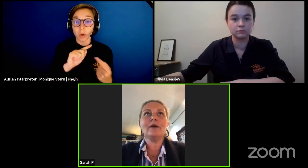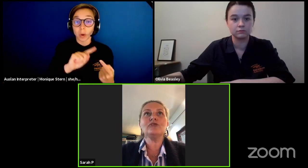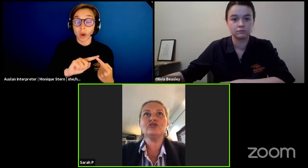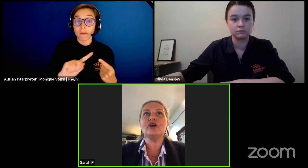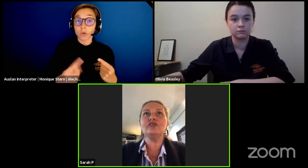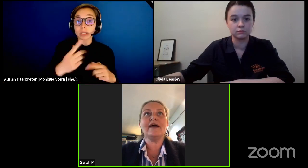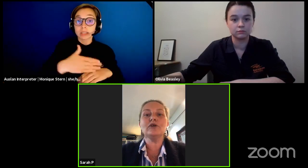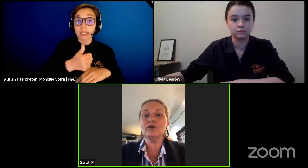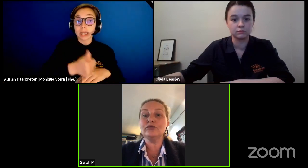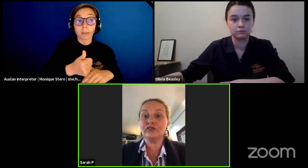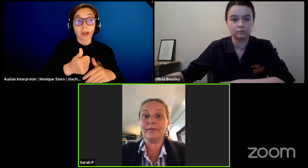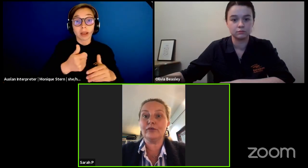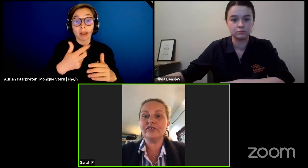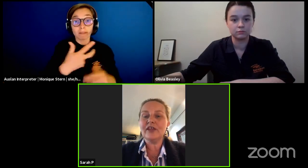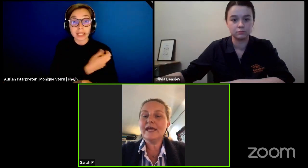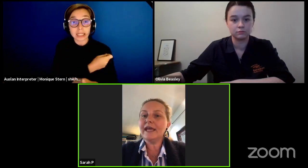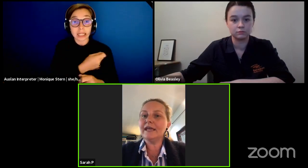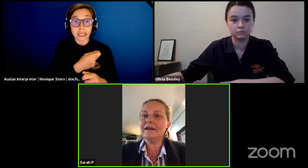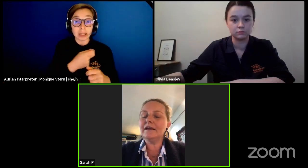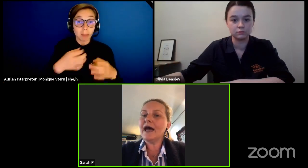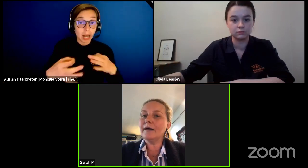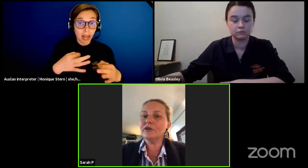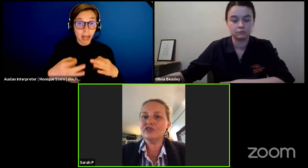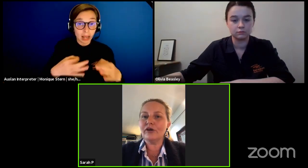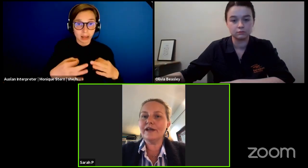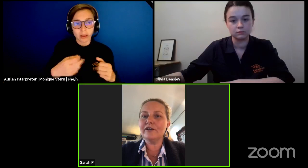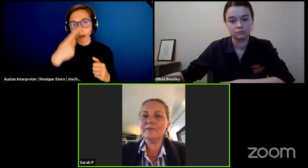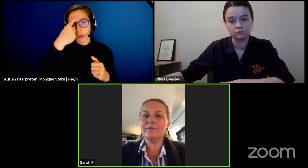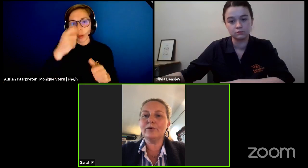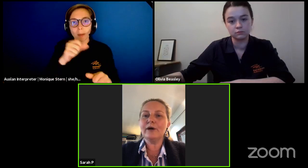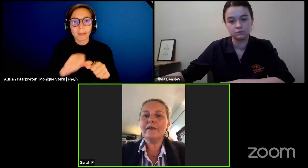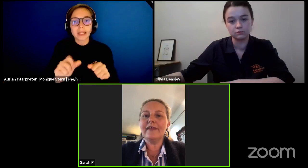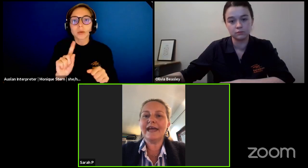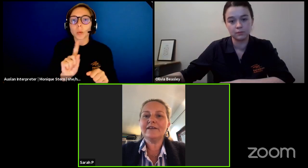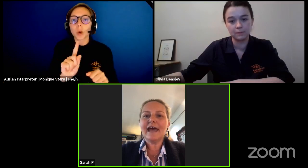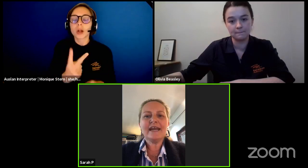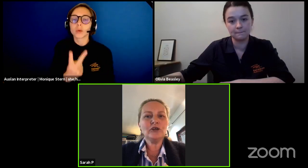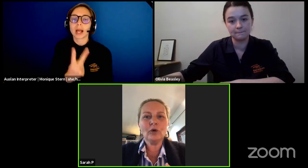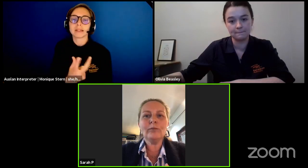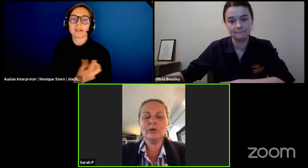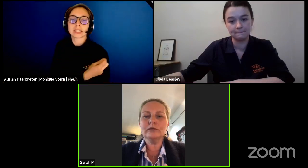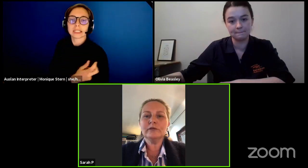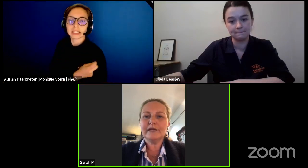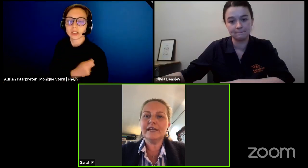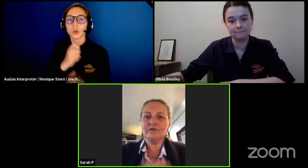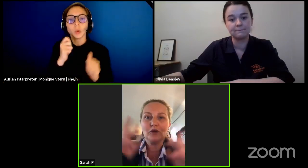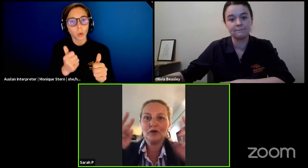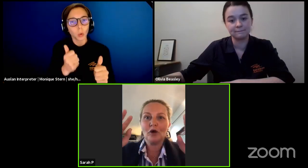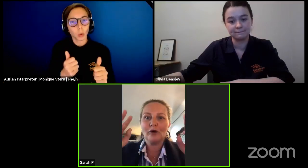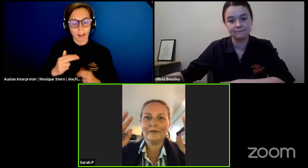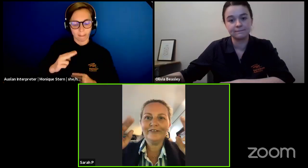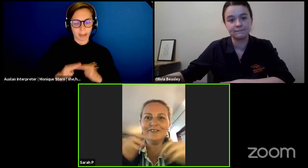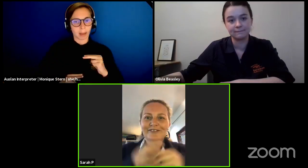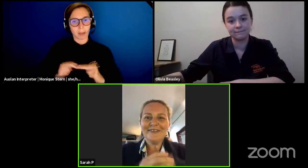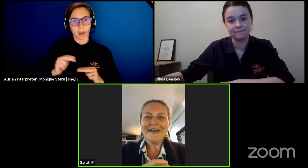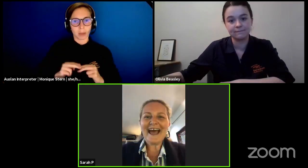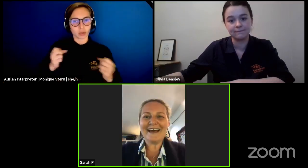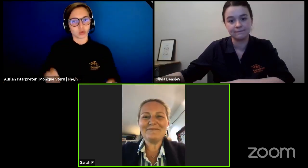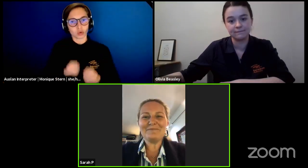and that was shown to have a good response in a majority of people that had normal, in inverted